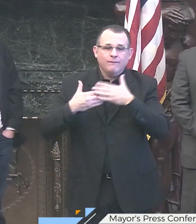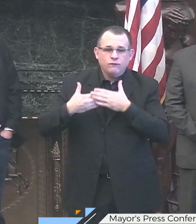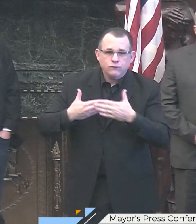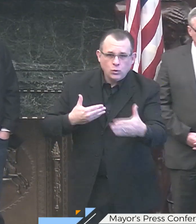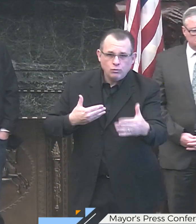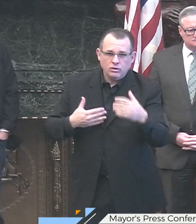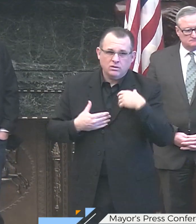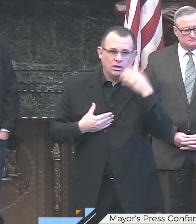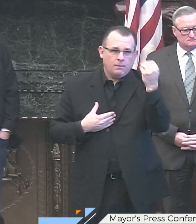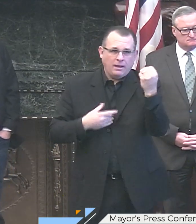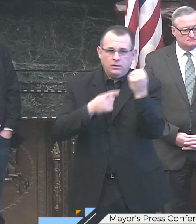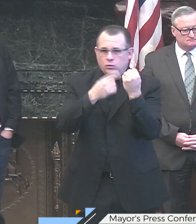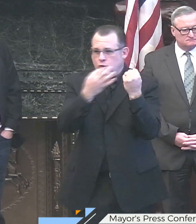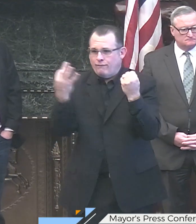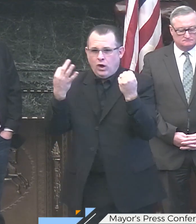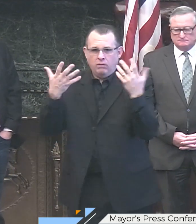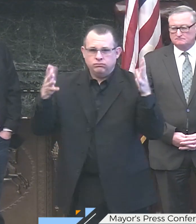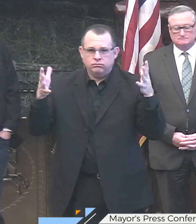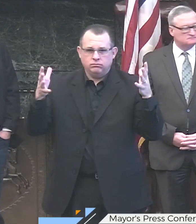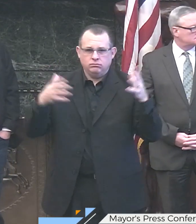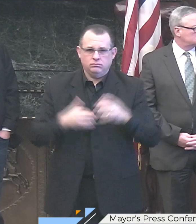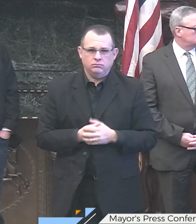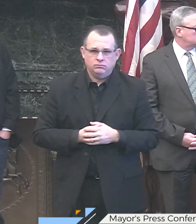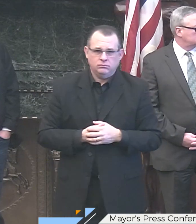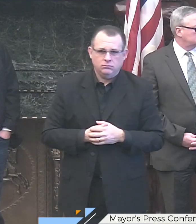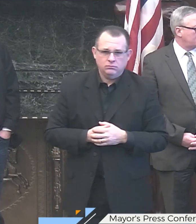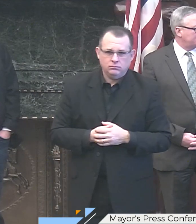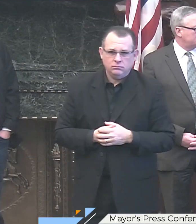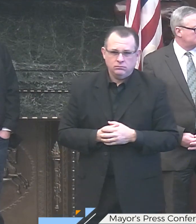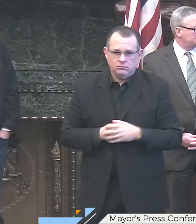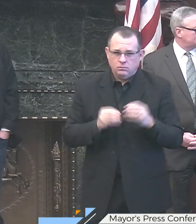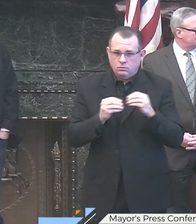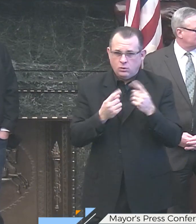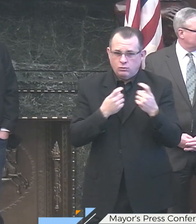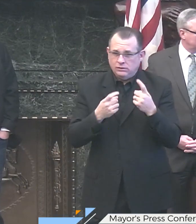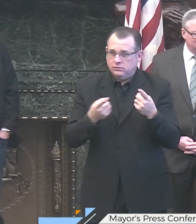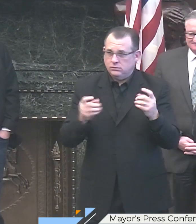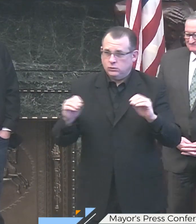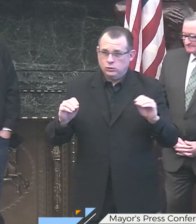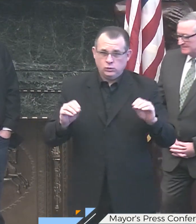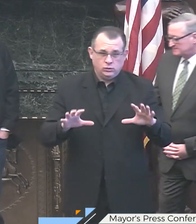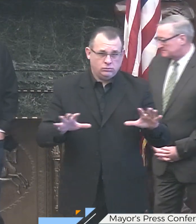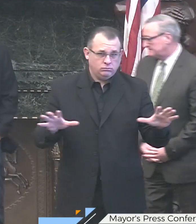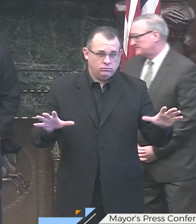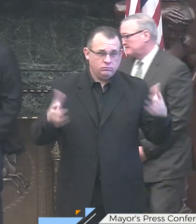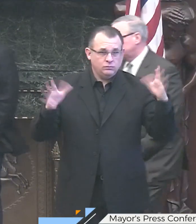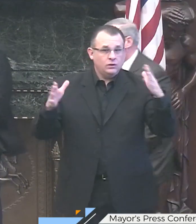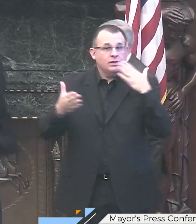Monday. And I do not see any more questions, so thank you all for joining us.